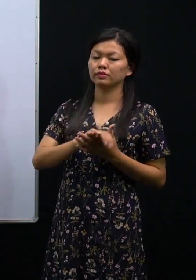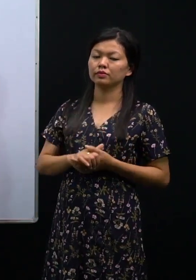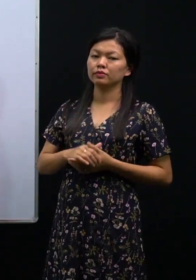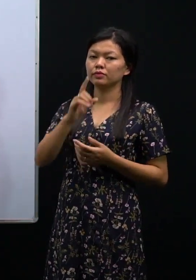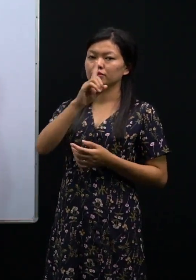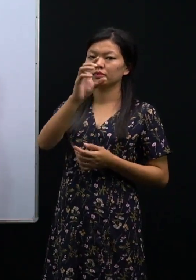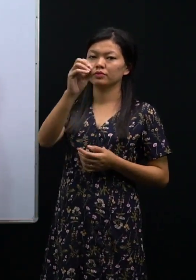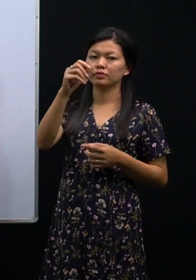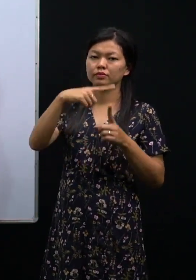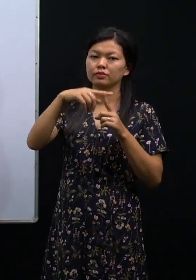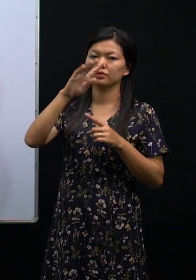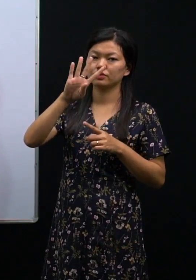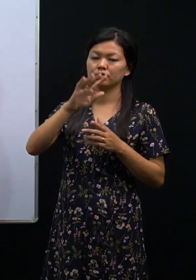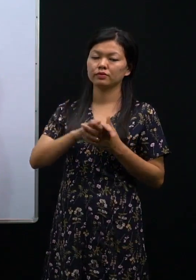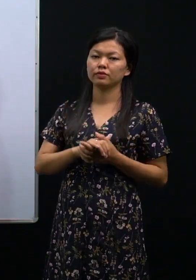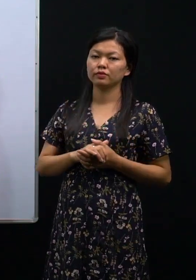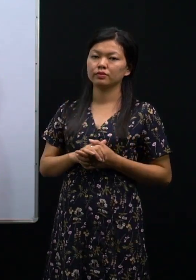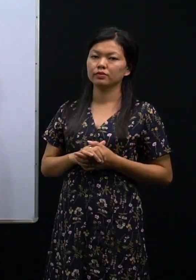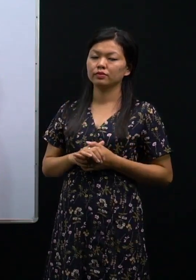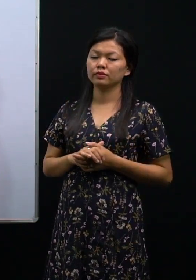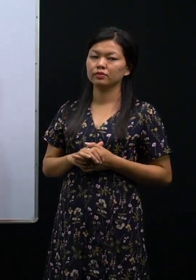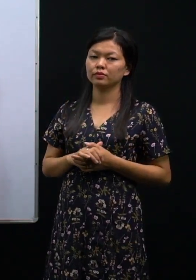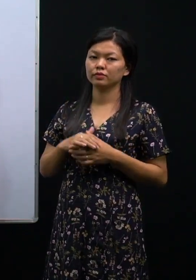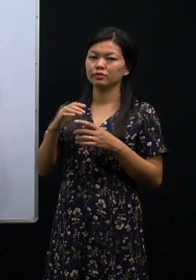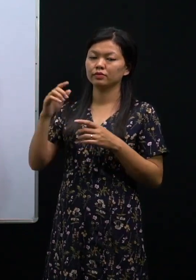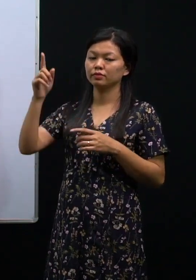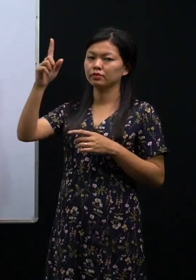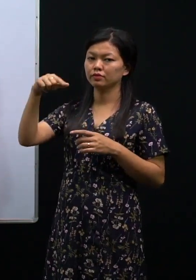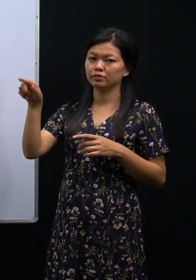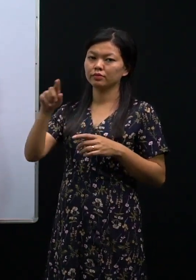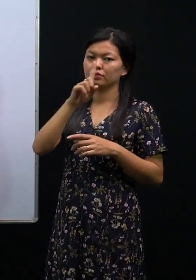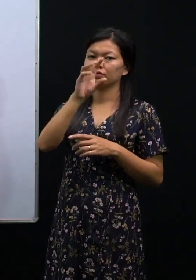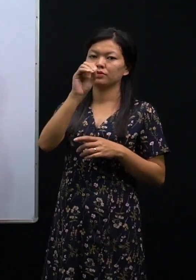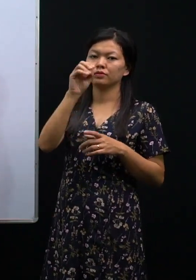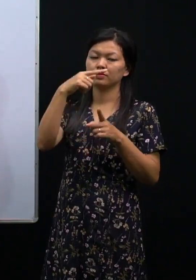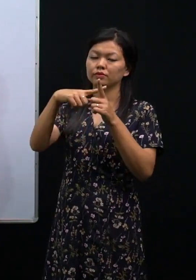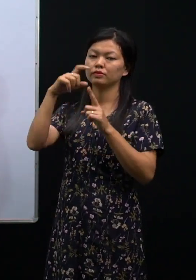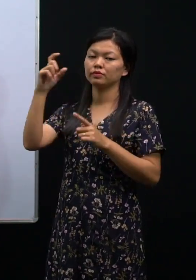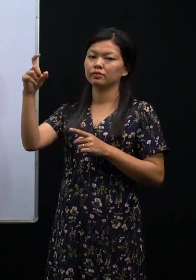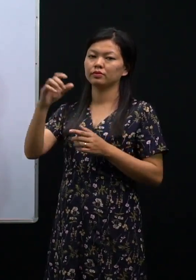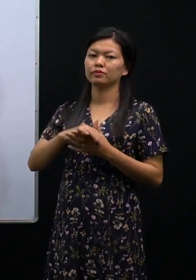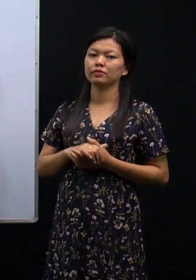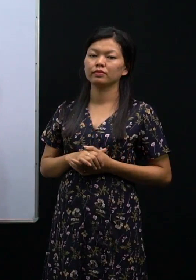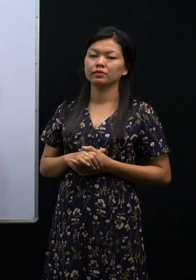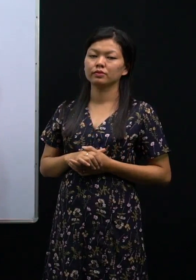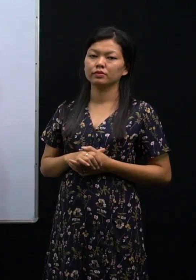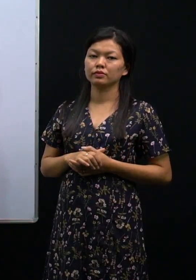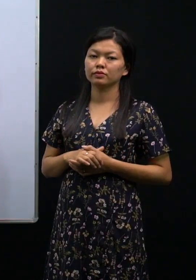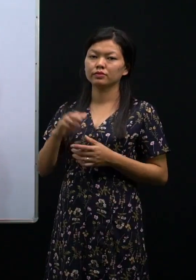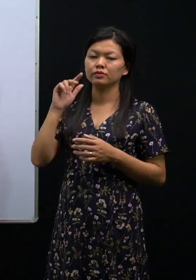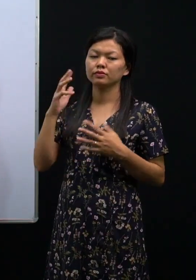100 plus 3. And here we can write 100 plus 7. That means